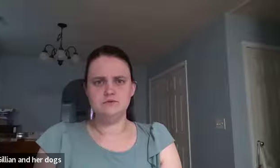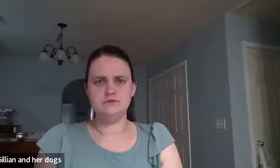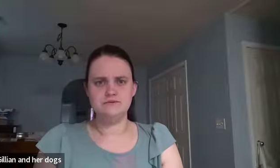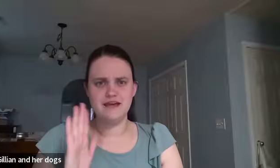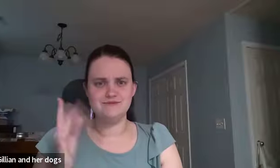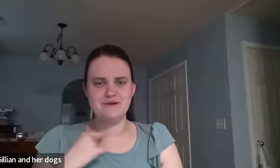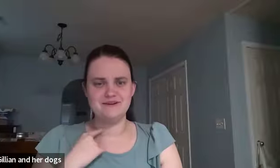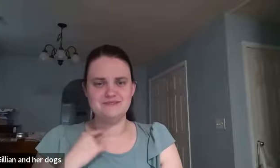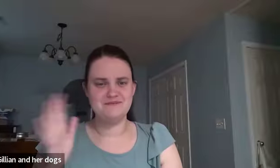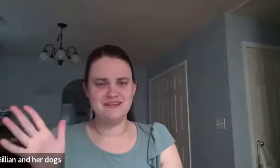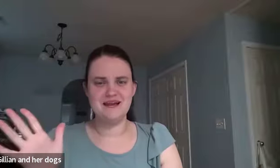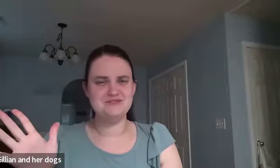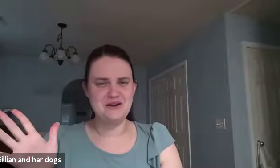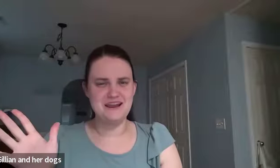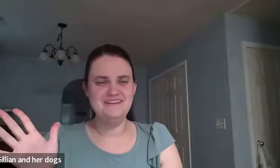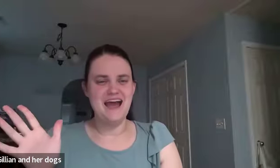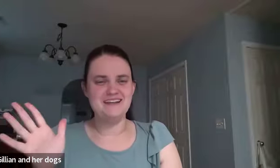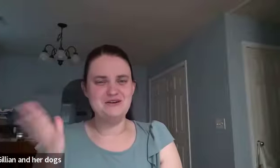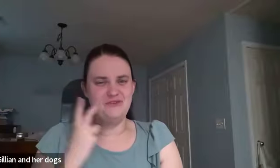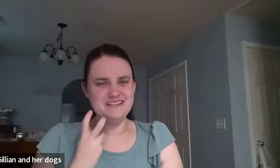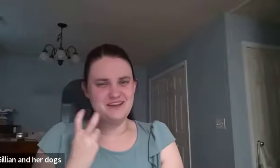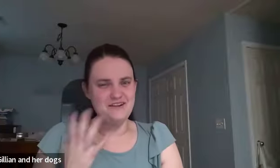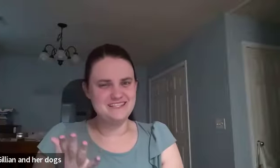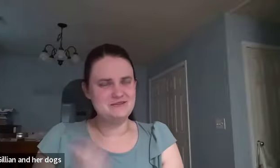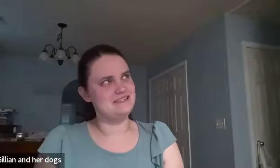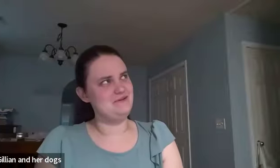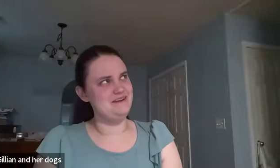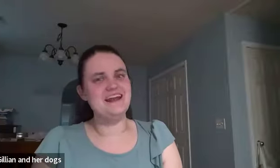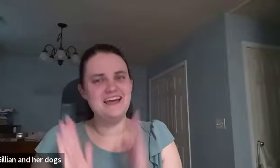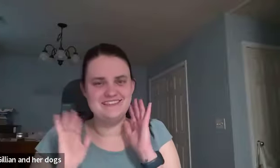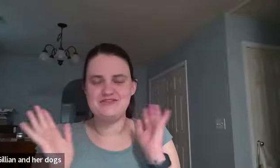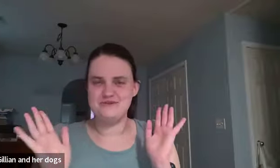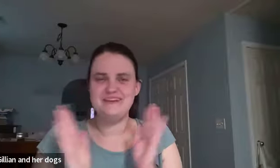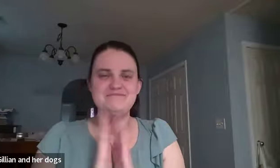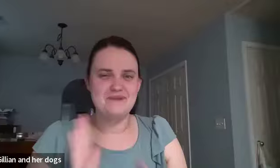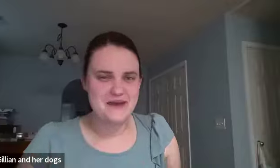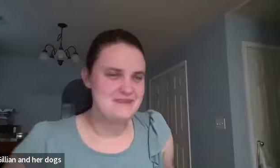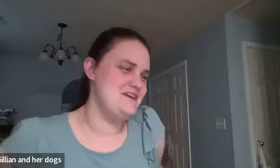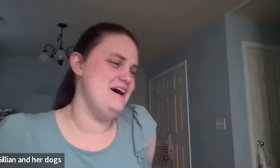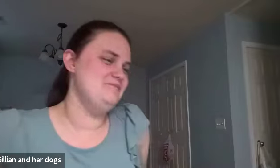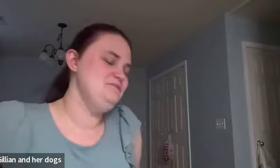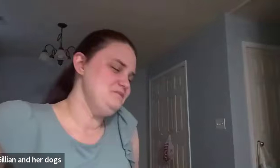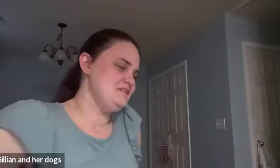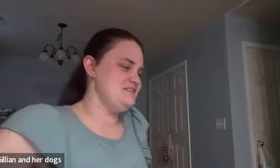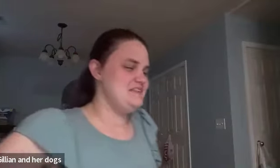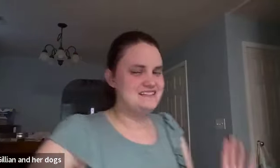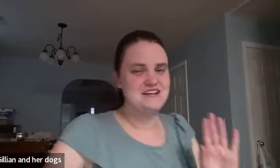Ooh, that's where my tone's coming in. I'm sorry. I don't voice often, so I was like, wait a minute, that threw me. My bad. Because I